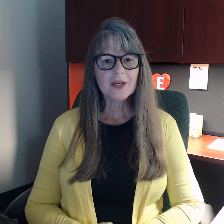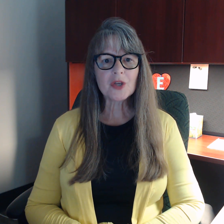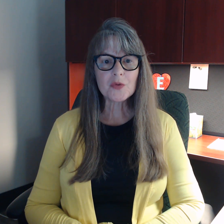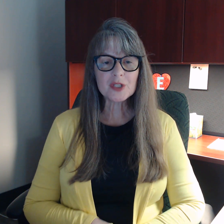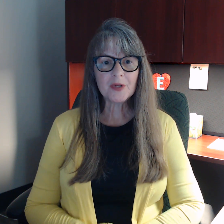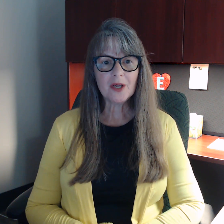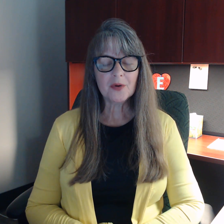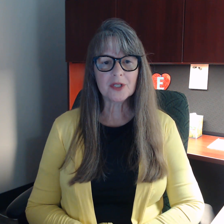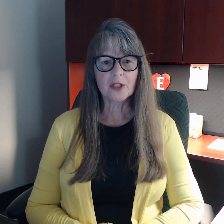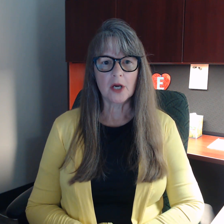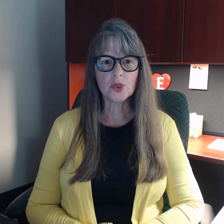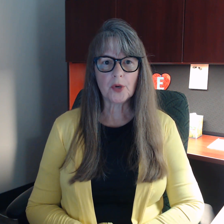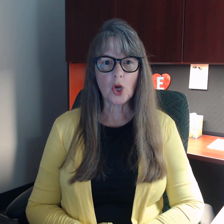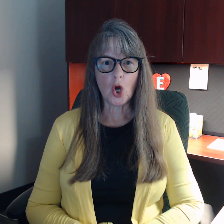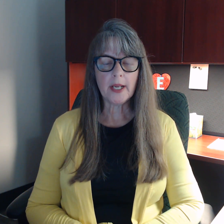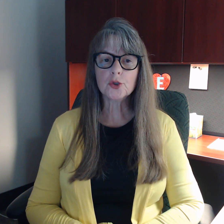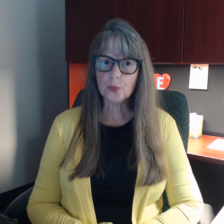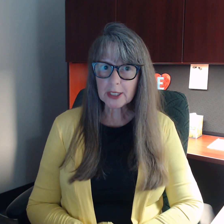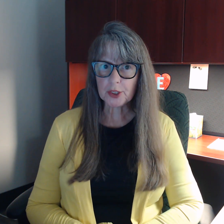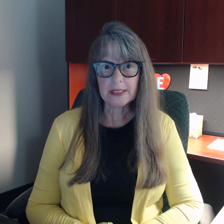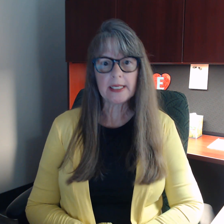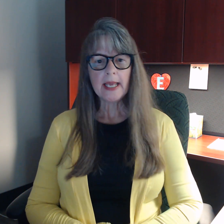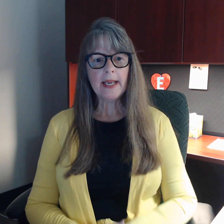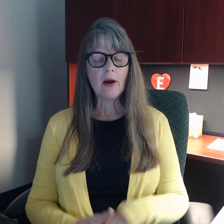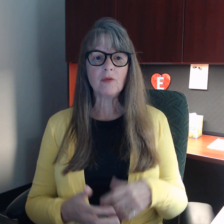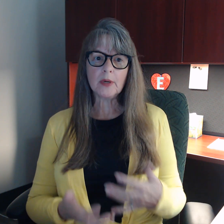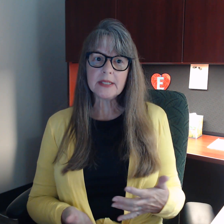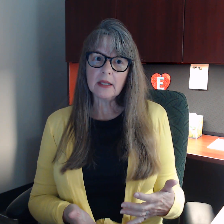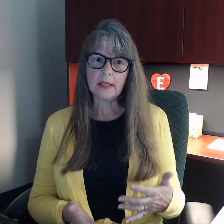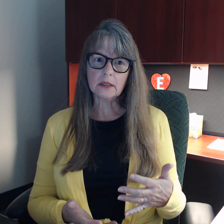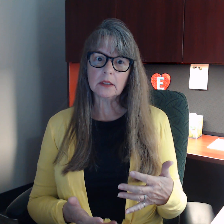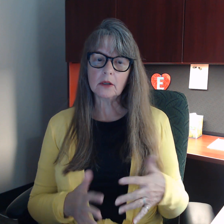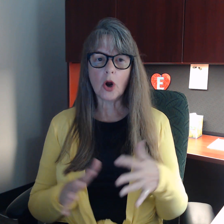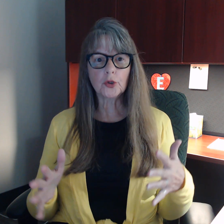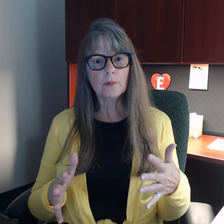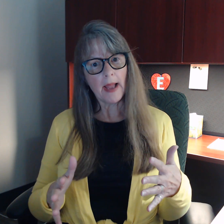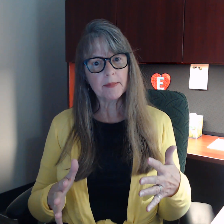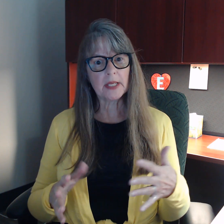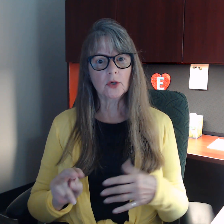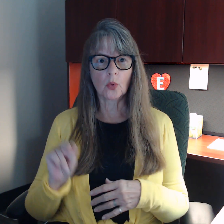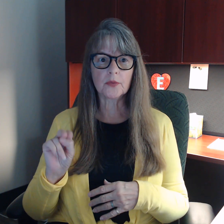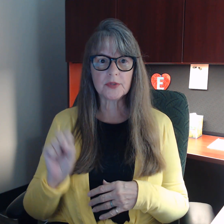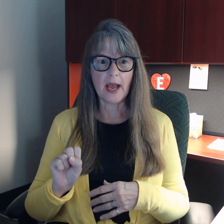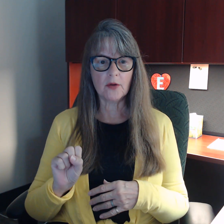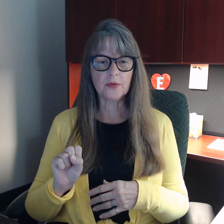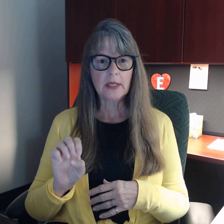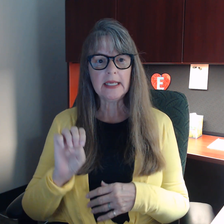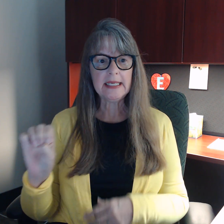So this video is going to concentrate on directions. Now I've already done like the cardinal maps like north, south, east,